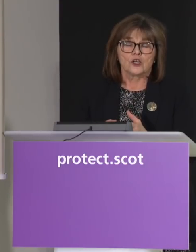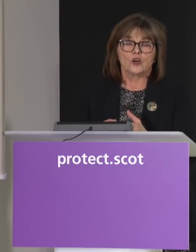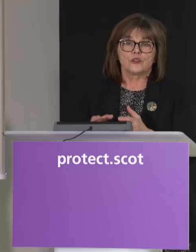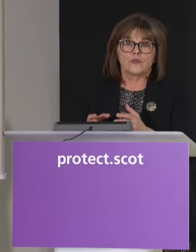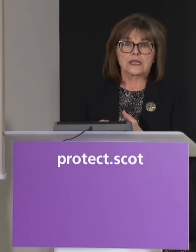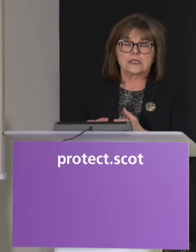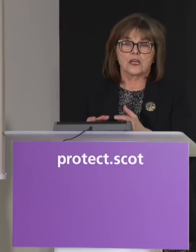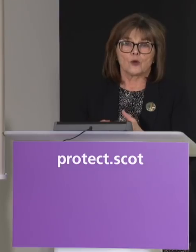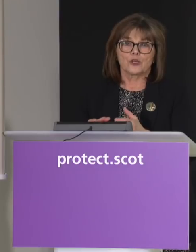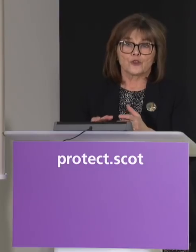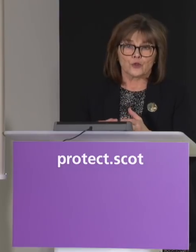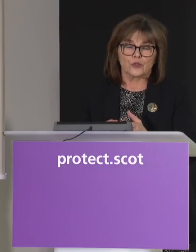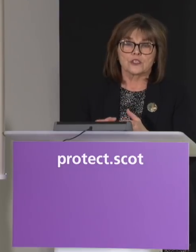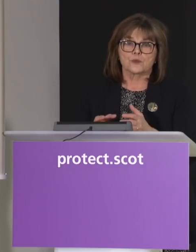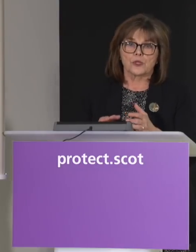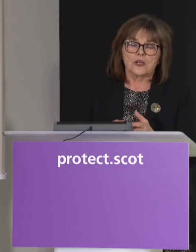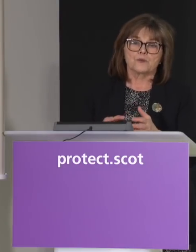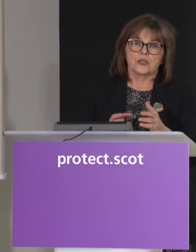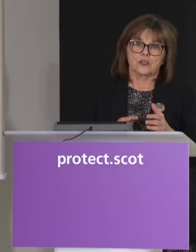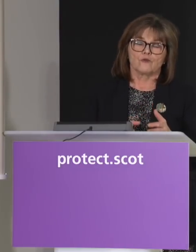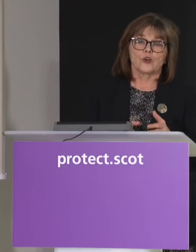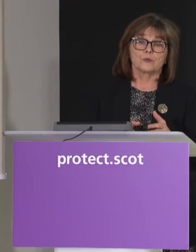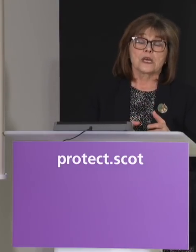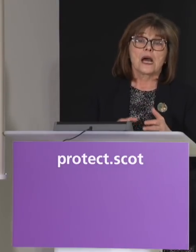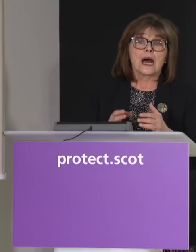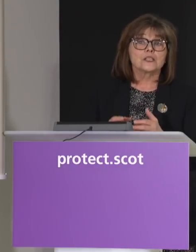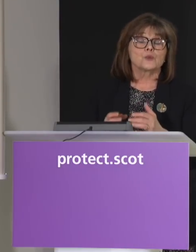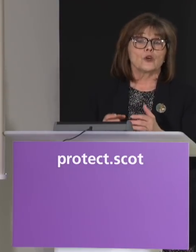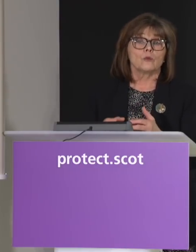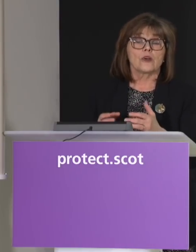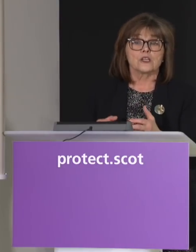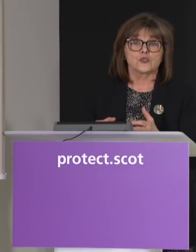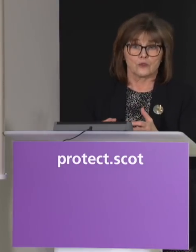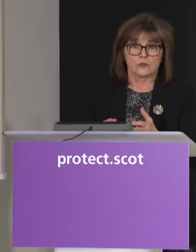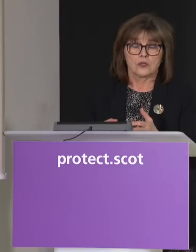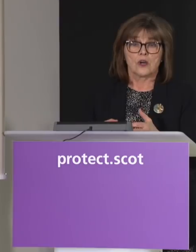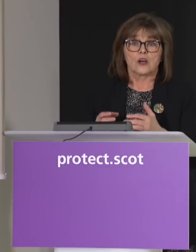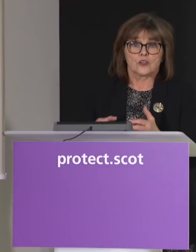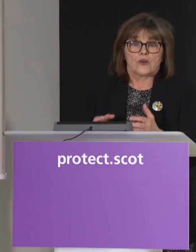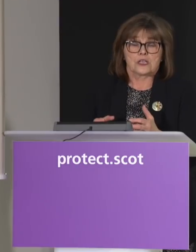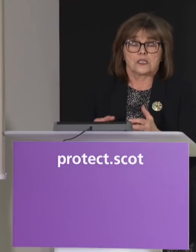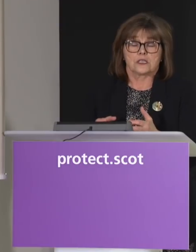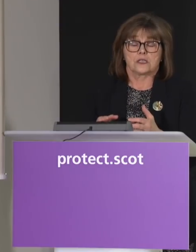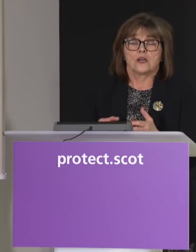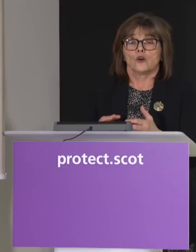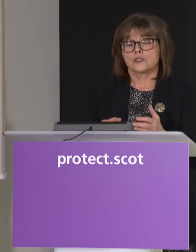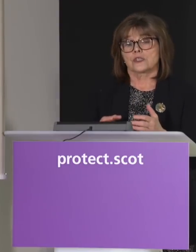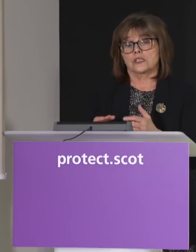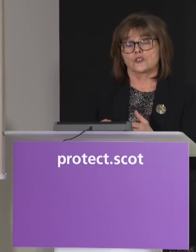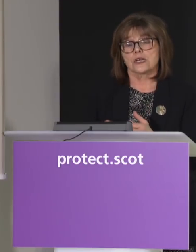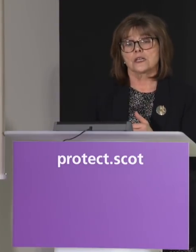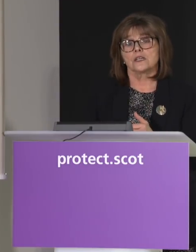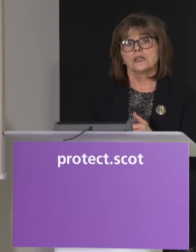dependent on the vaccine coming through and the supplies being confirmed, and we hope very soon other vaccines, the